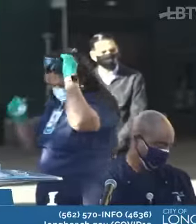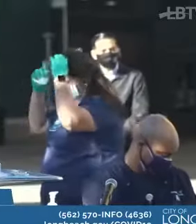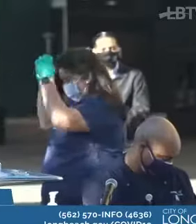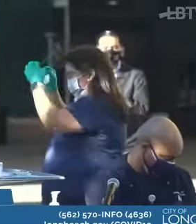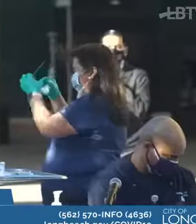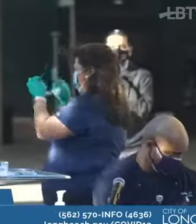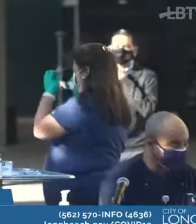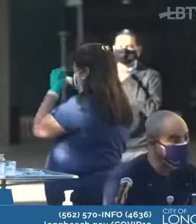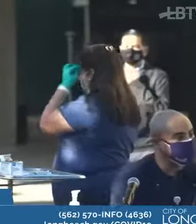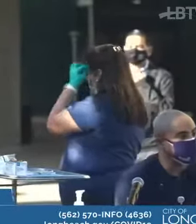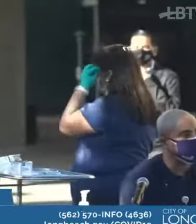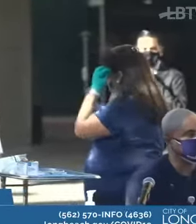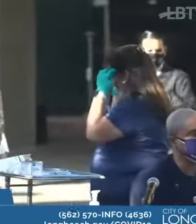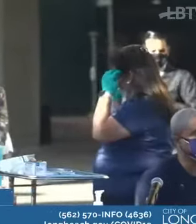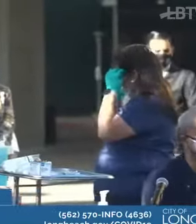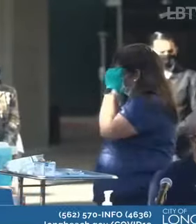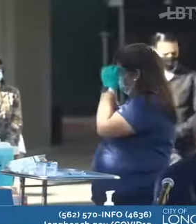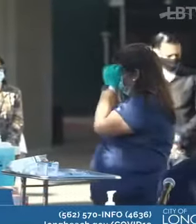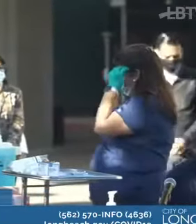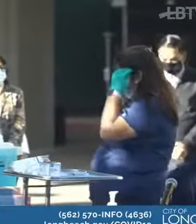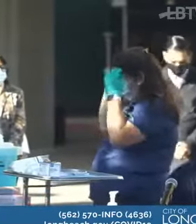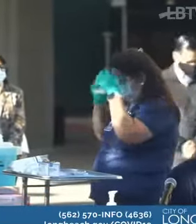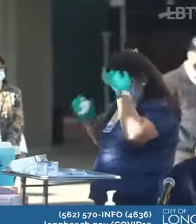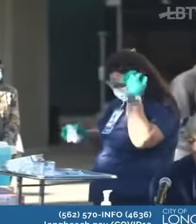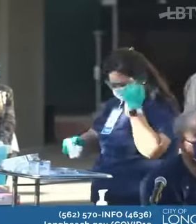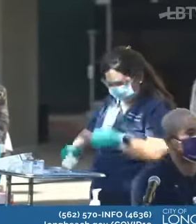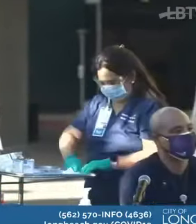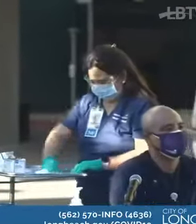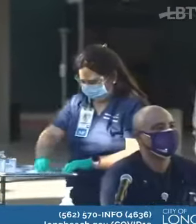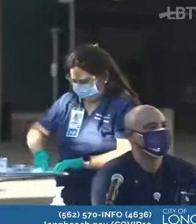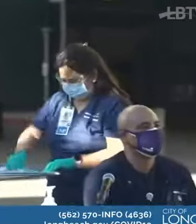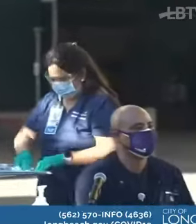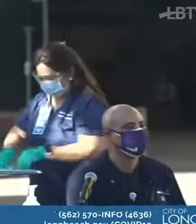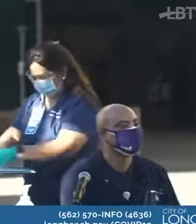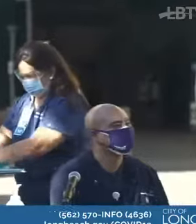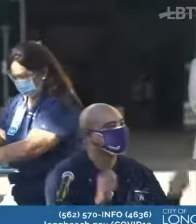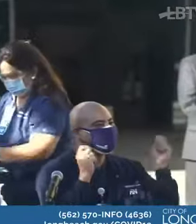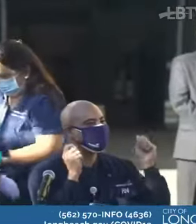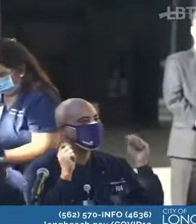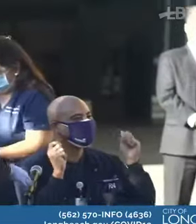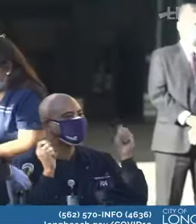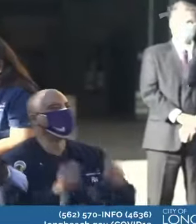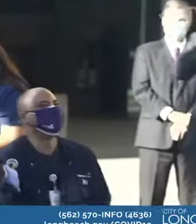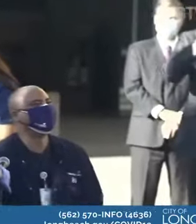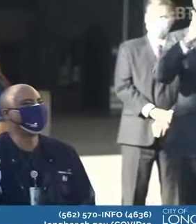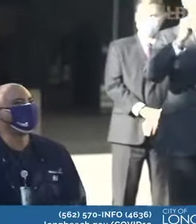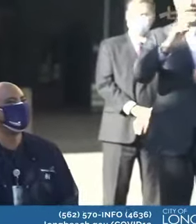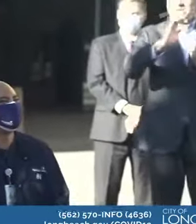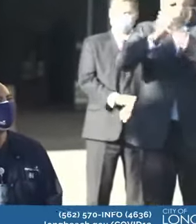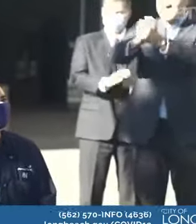questions from the media. First, Brandon, congratulations.